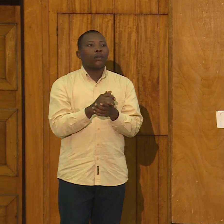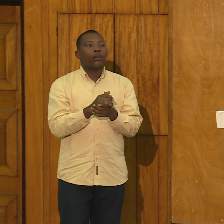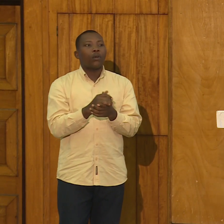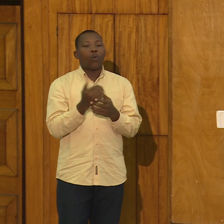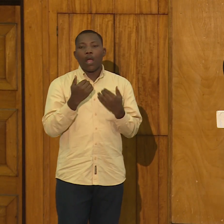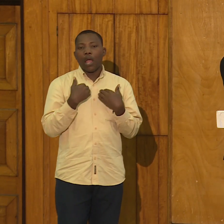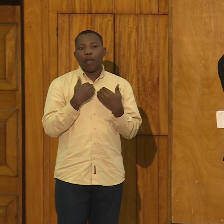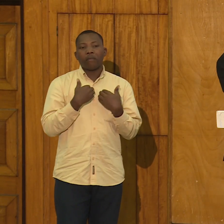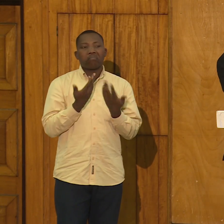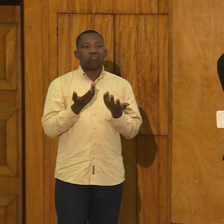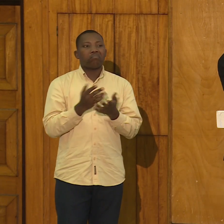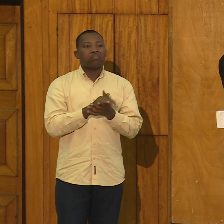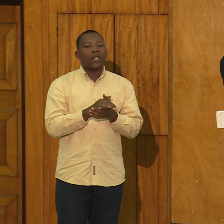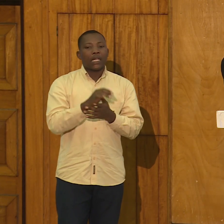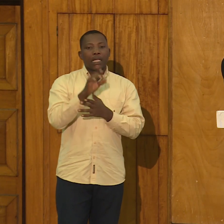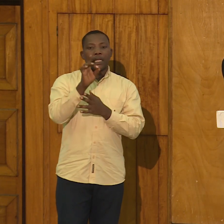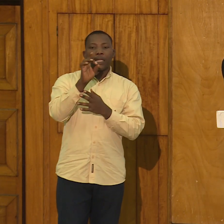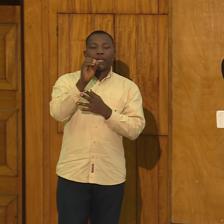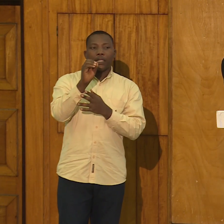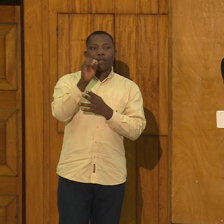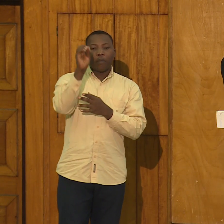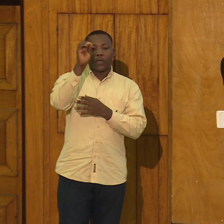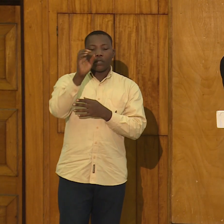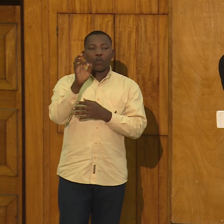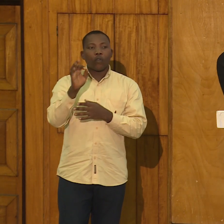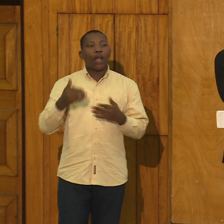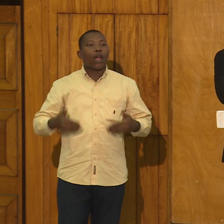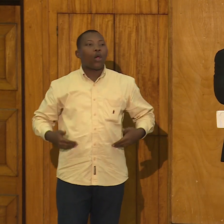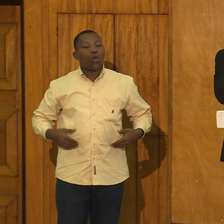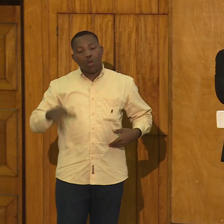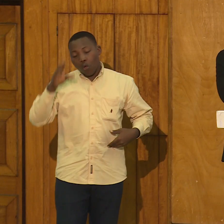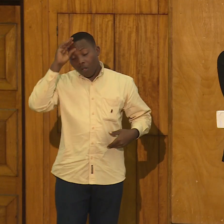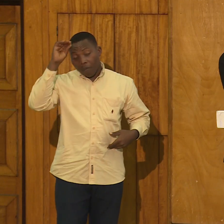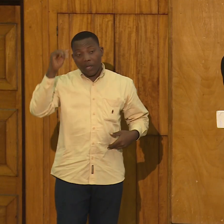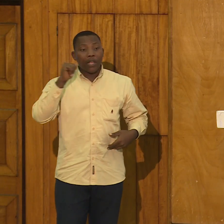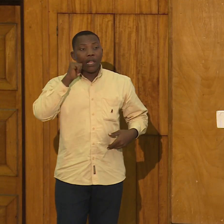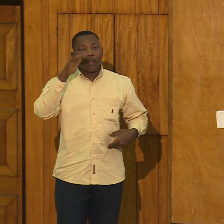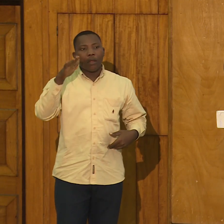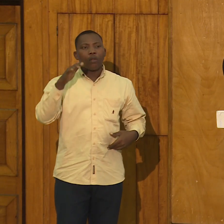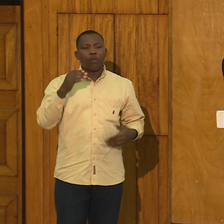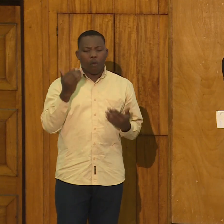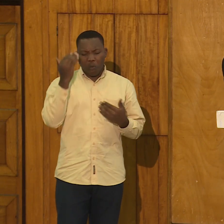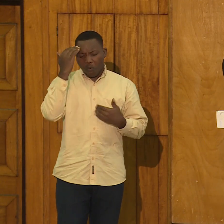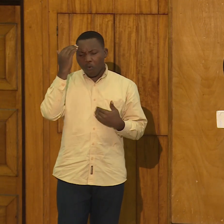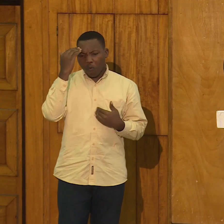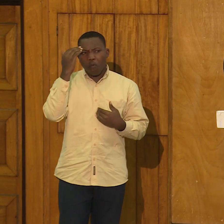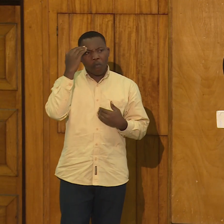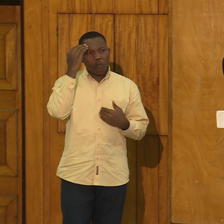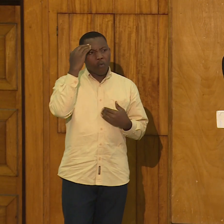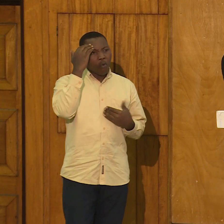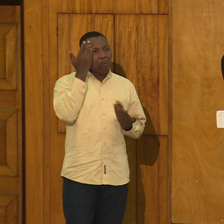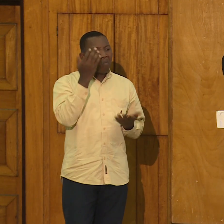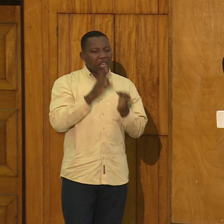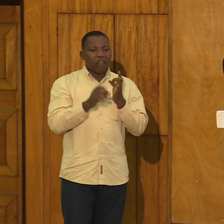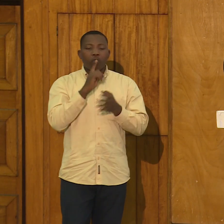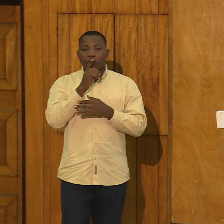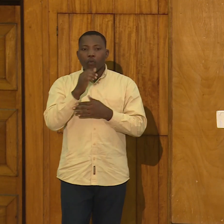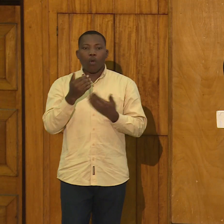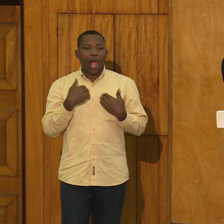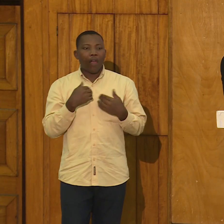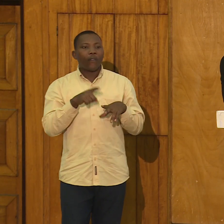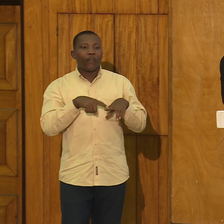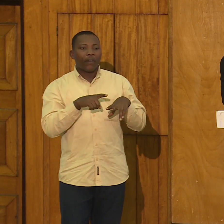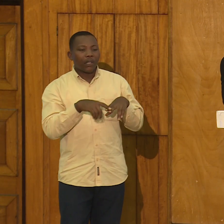80% of our adolescent boys and young men are now aware of their status. Really looking at the cohort